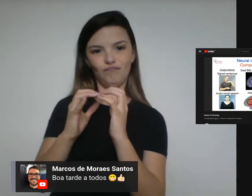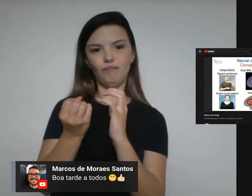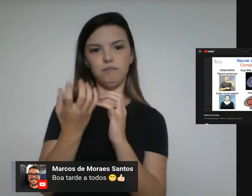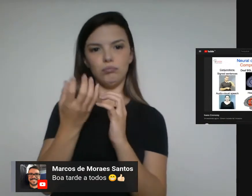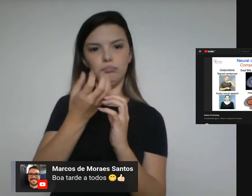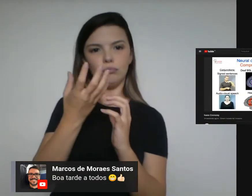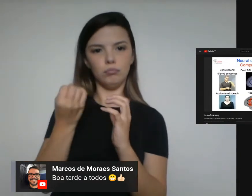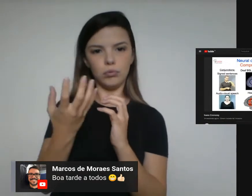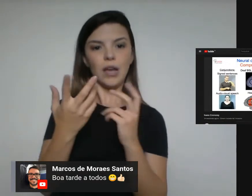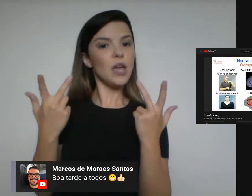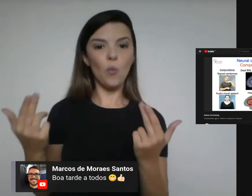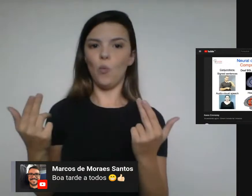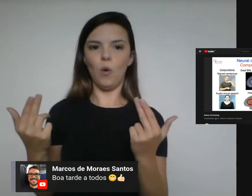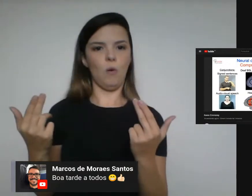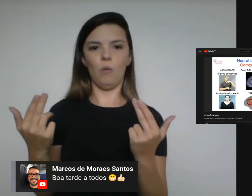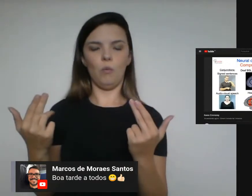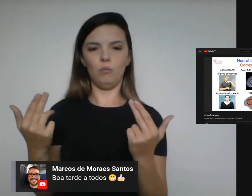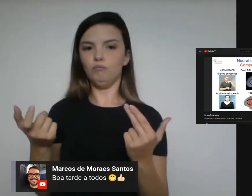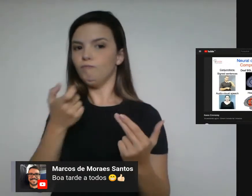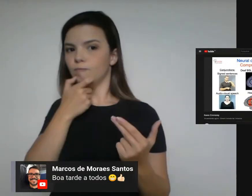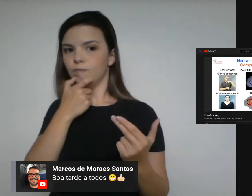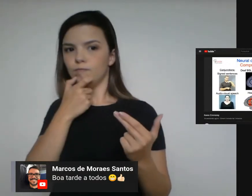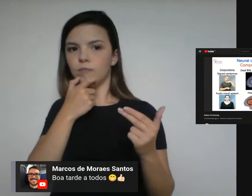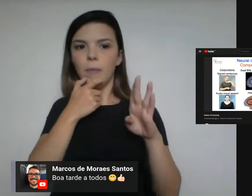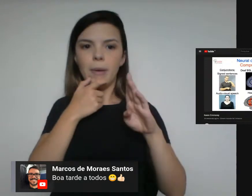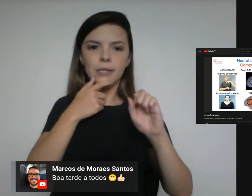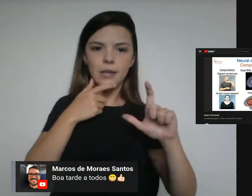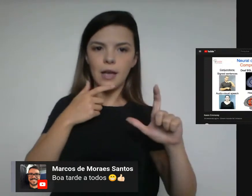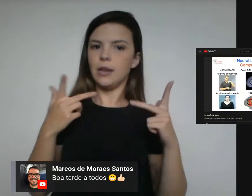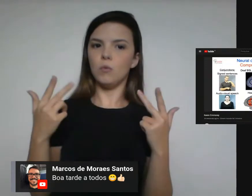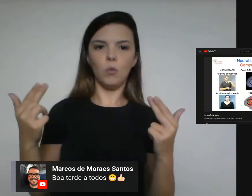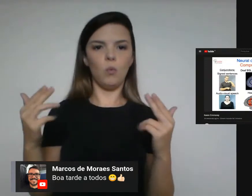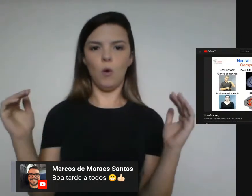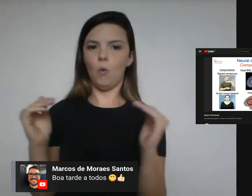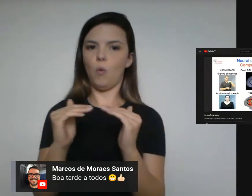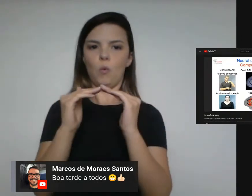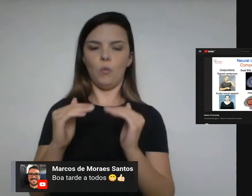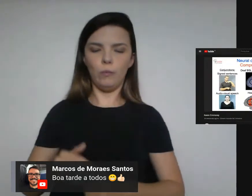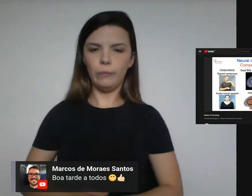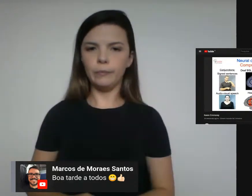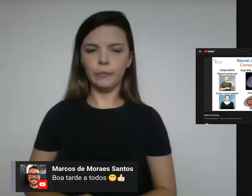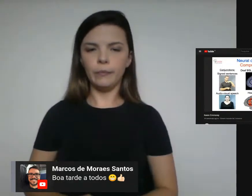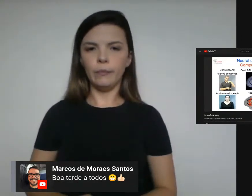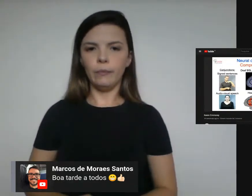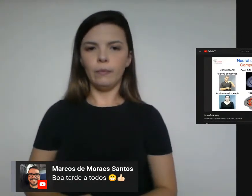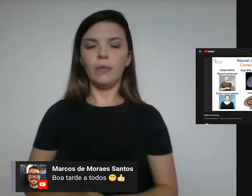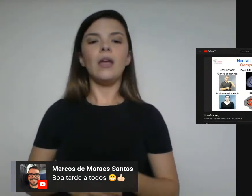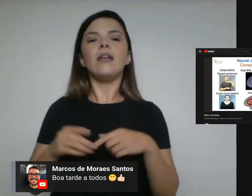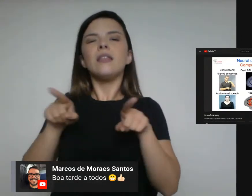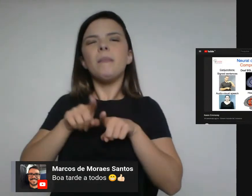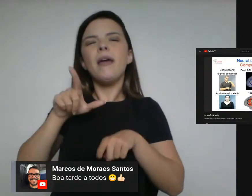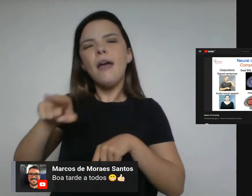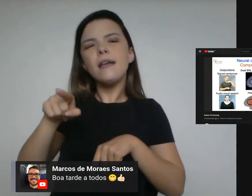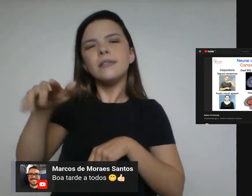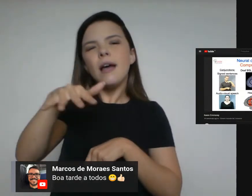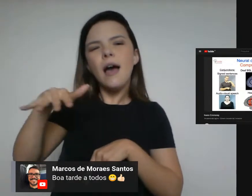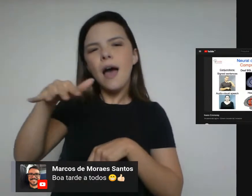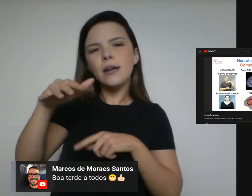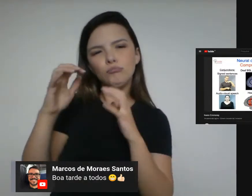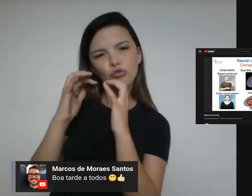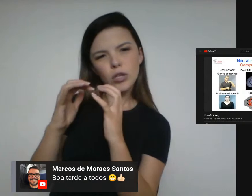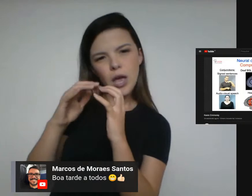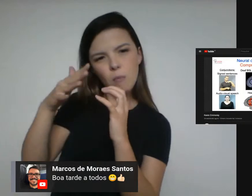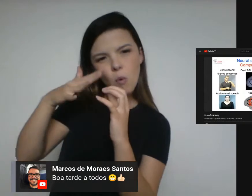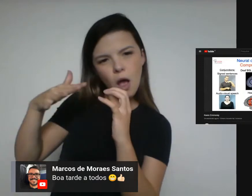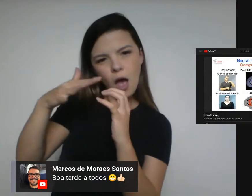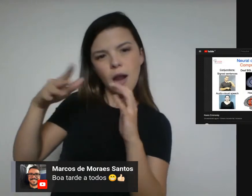The other thing you can note is Broca's area, this left inferior frontal gyrus, is engaged for comprehension as well for both languages. So